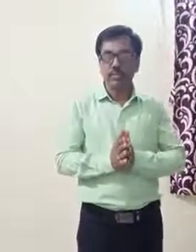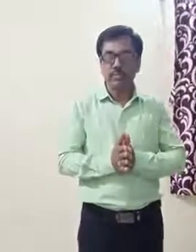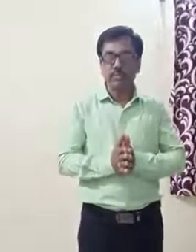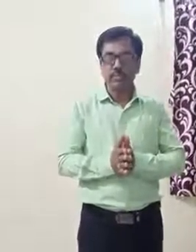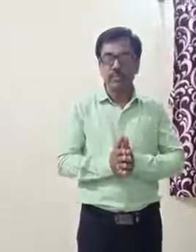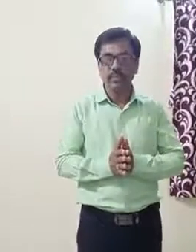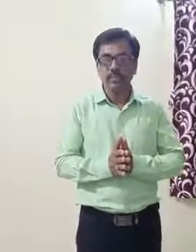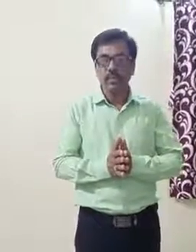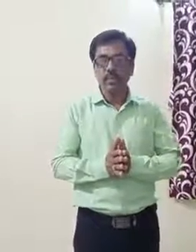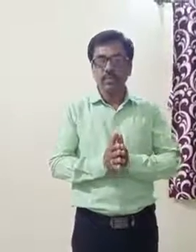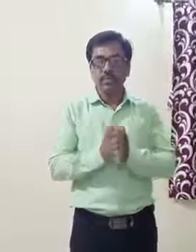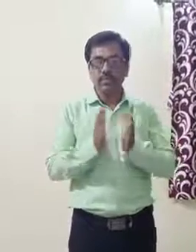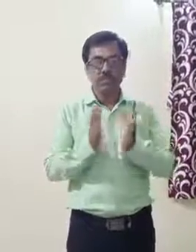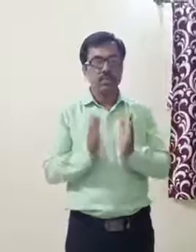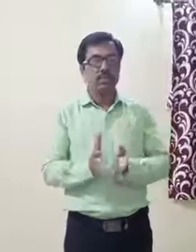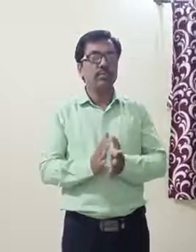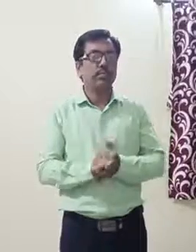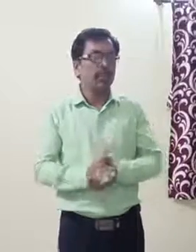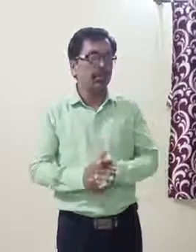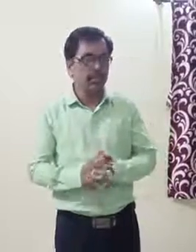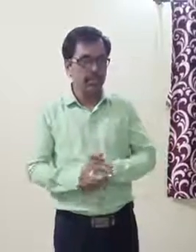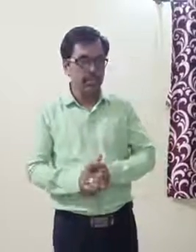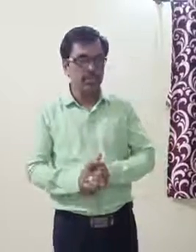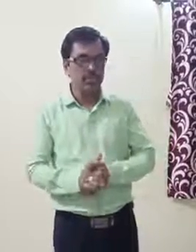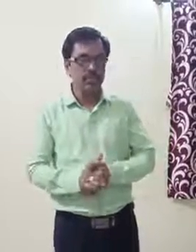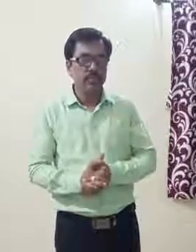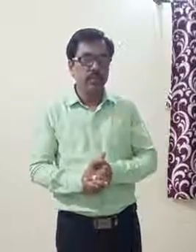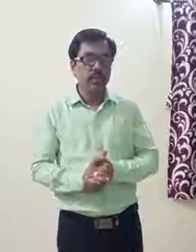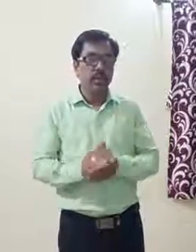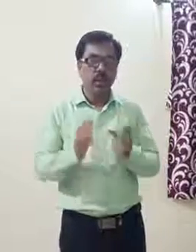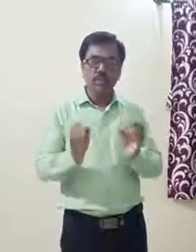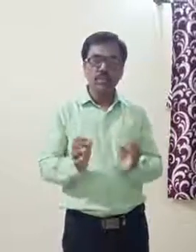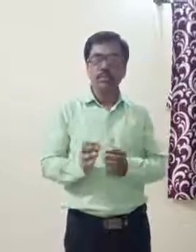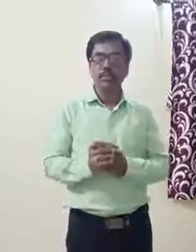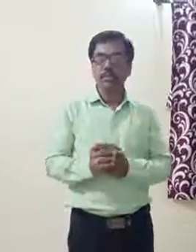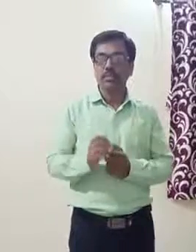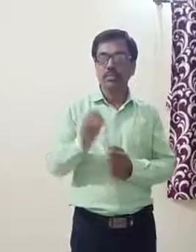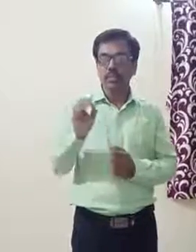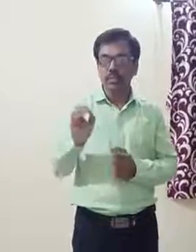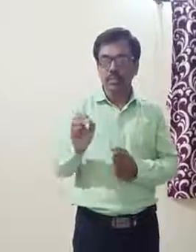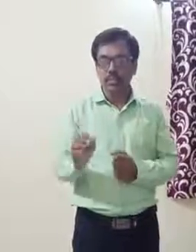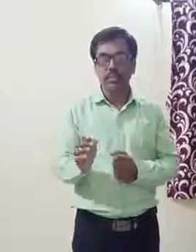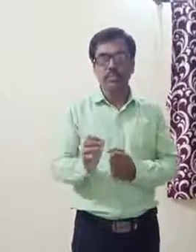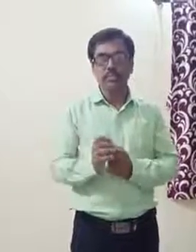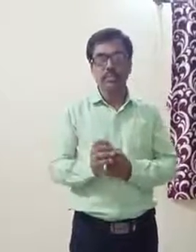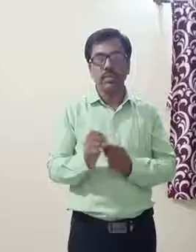nationalism. The first question from this topic is how did the French Revolution